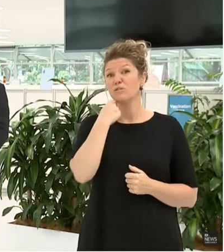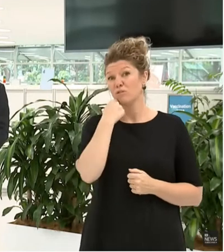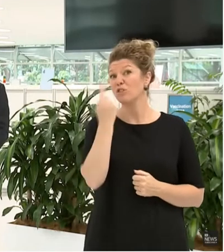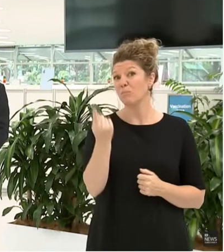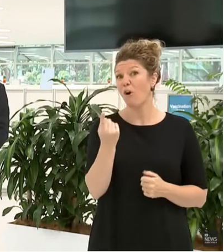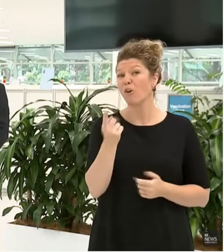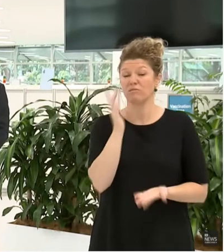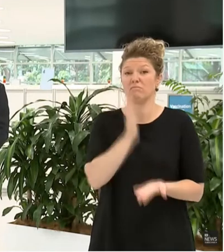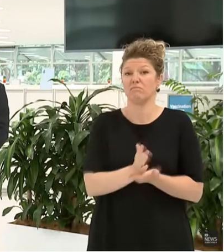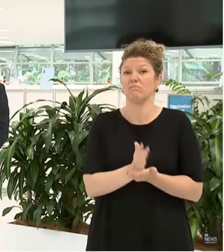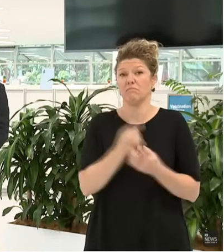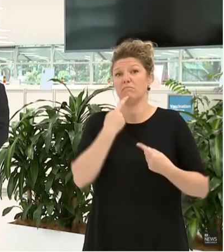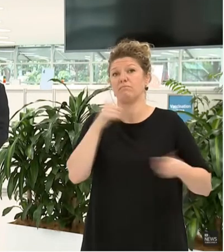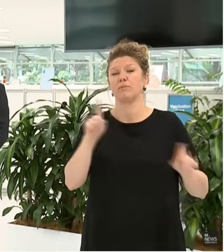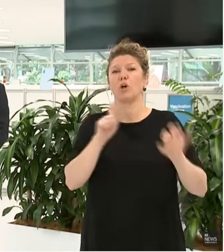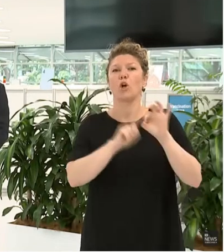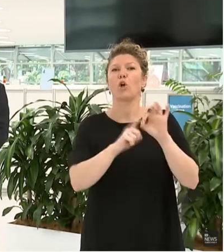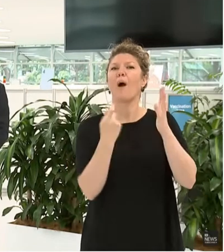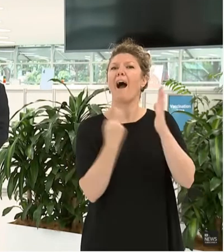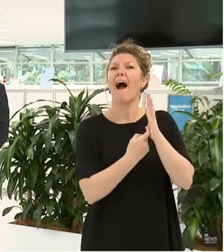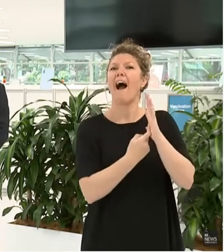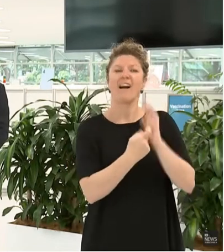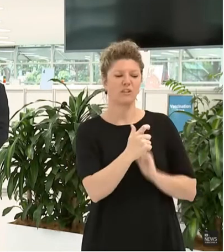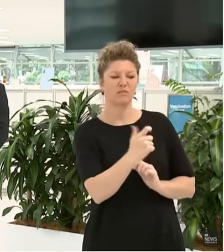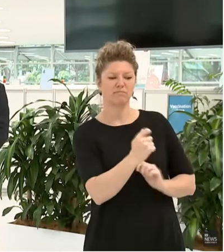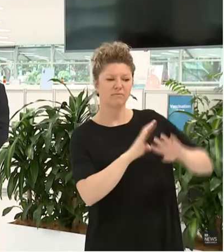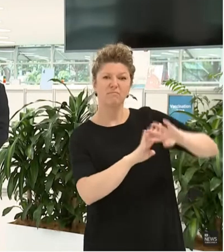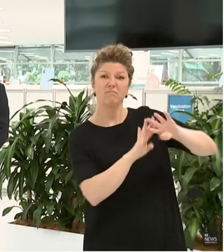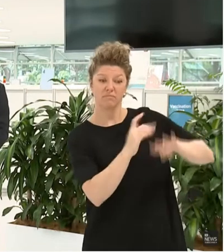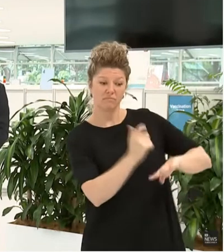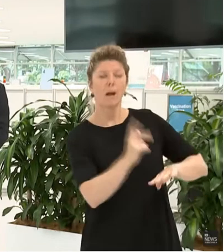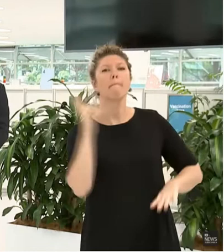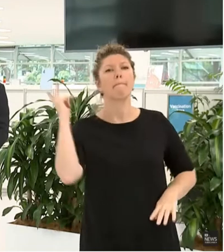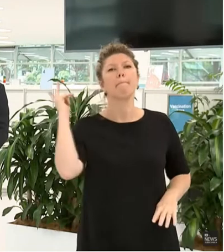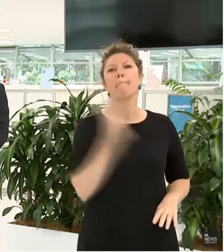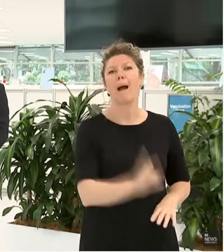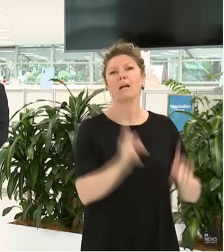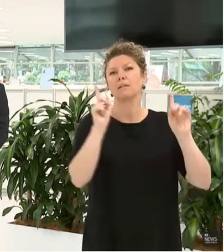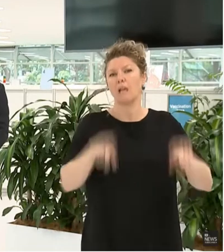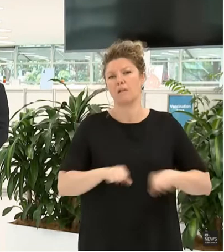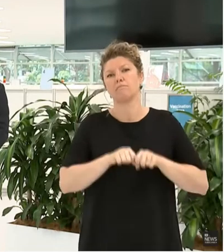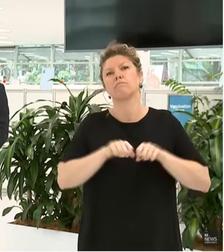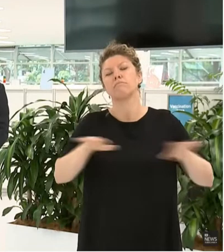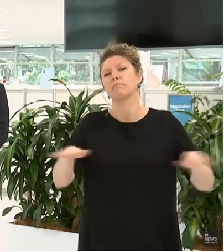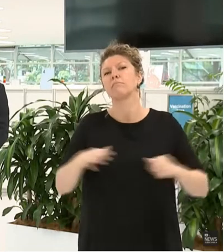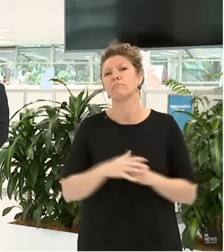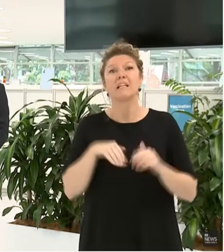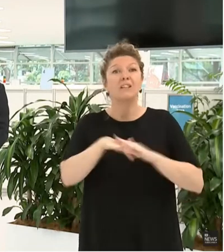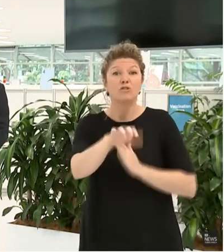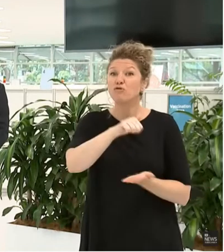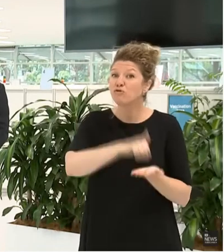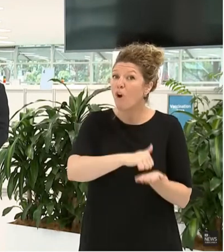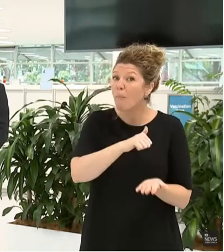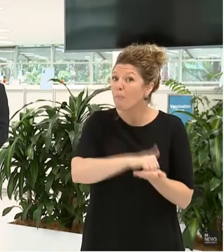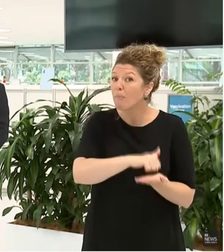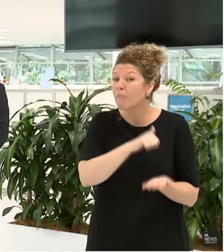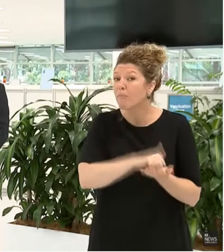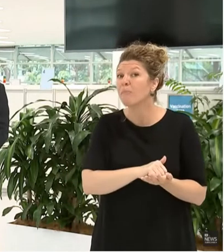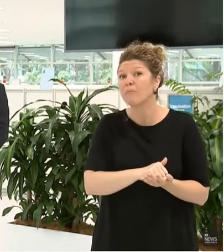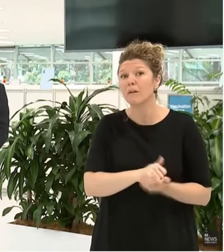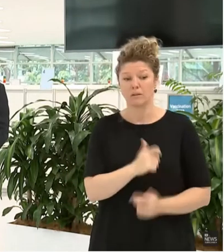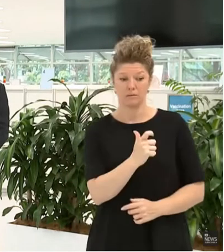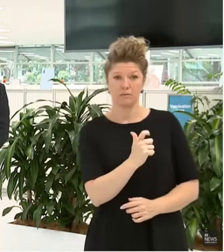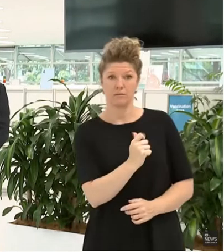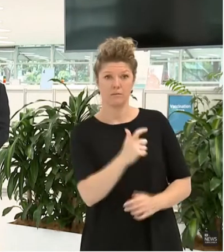back. Now, as we discussed a couple of days ago, what we'll be doing here is, particularly in a retail setting, we will have